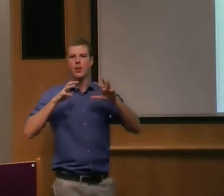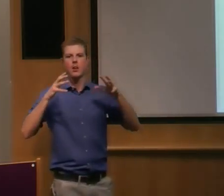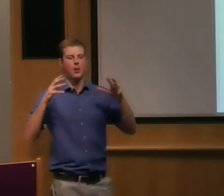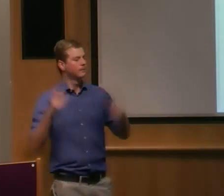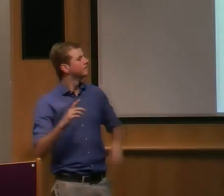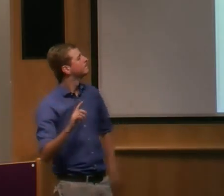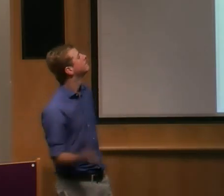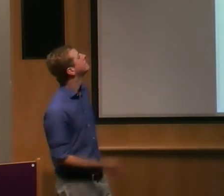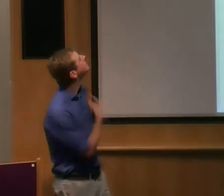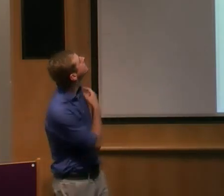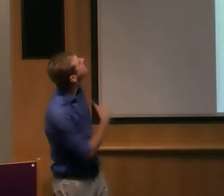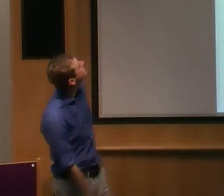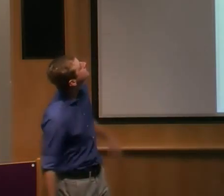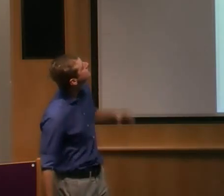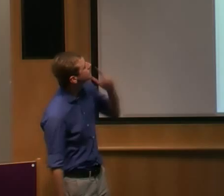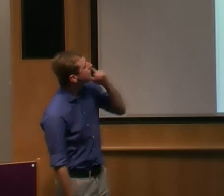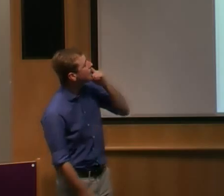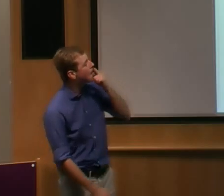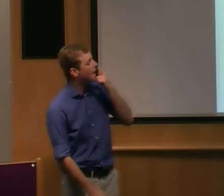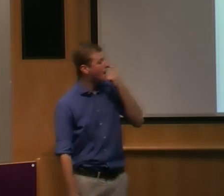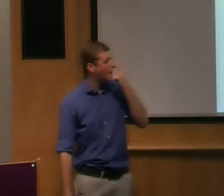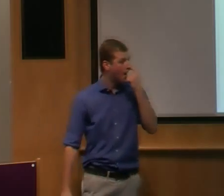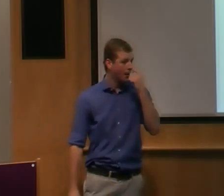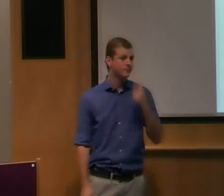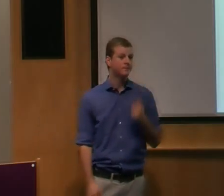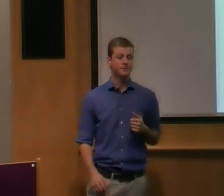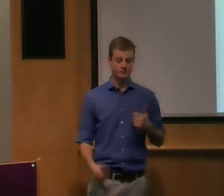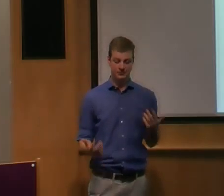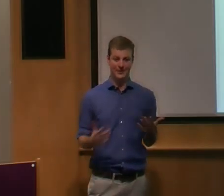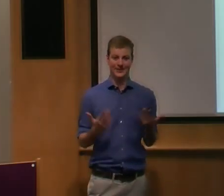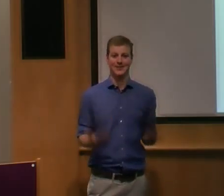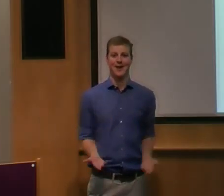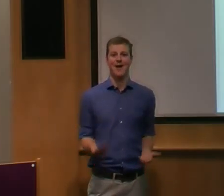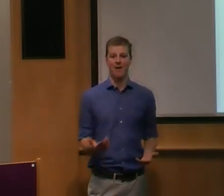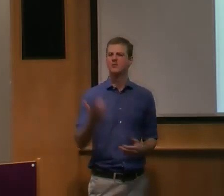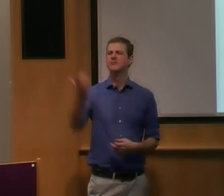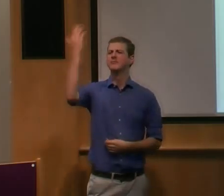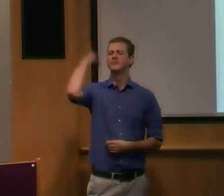deaf community is shrinking, people feel more connected around the globe.